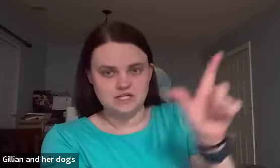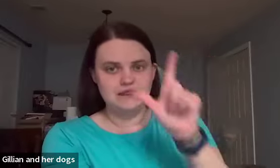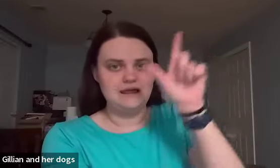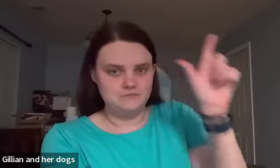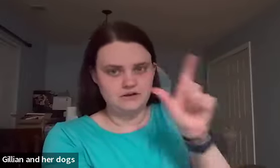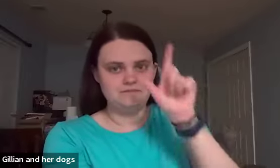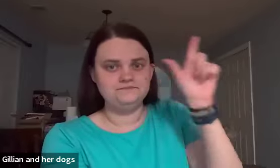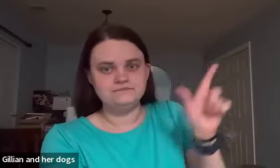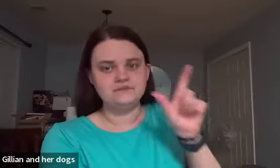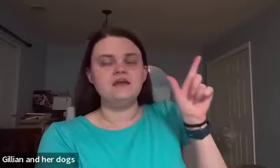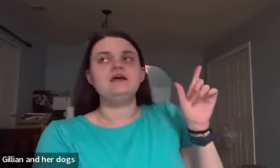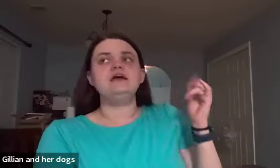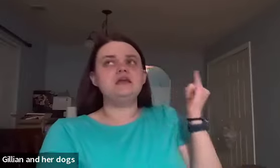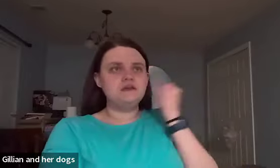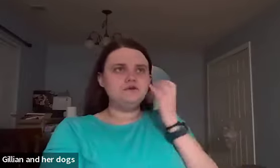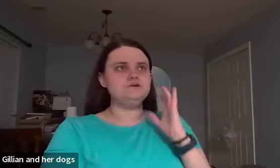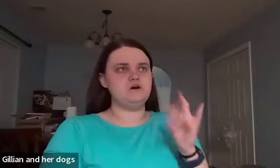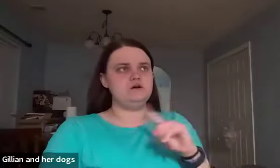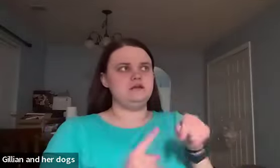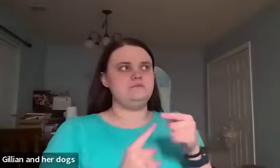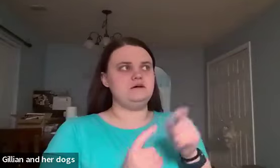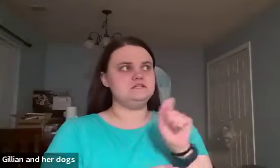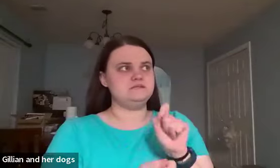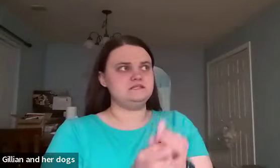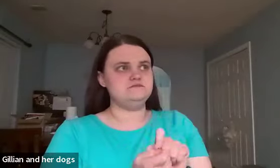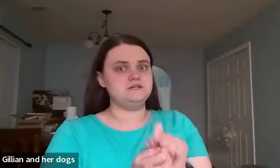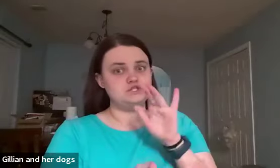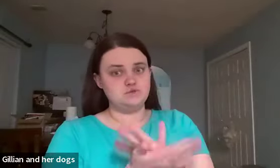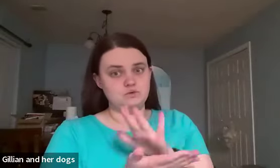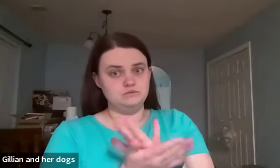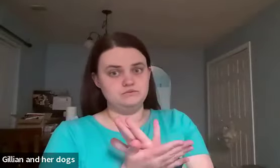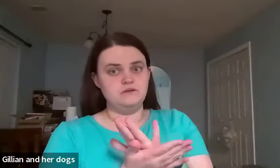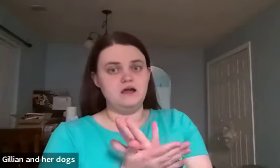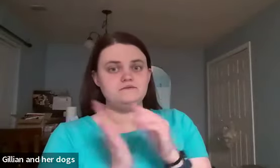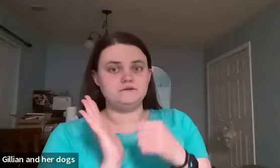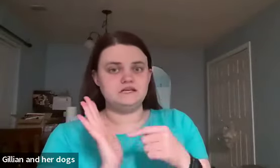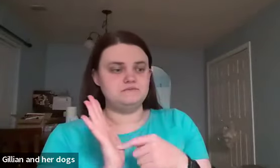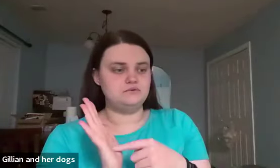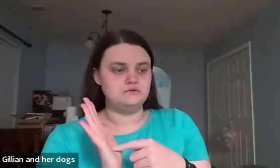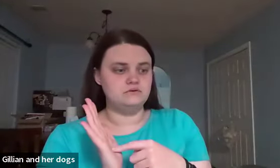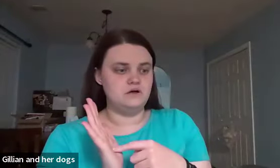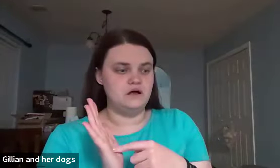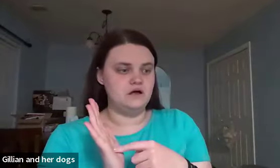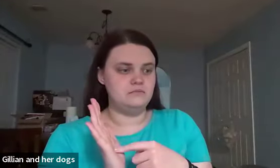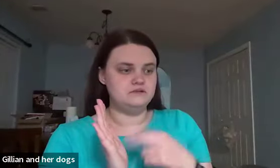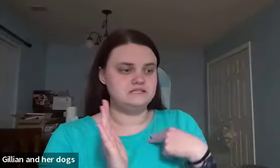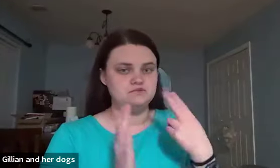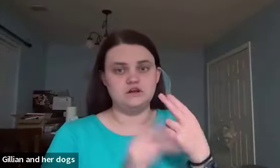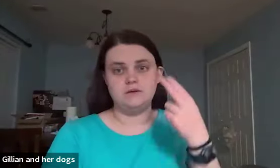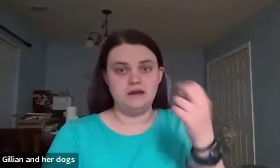motion, library. If you were talking about a specific school, like for example, let's say I'm just talking about